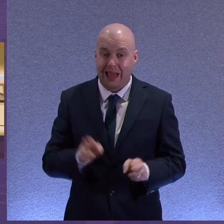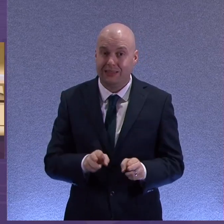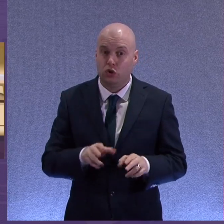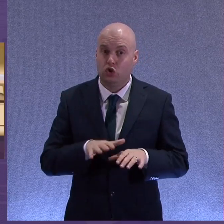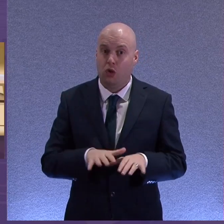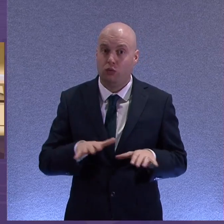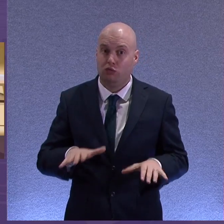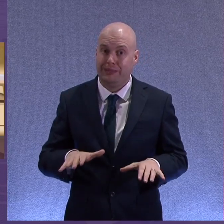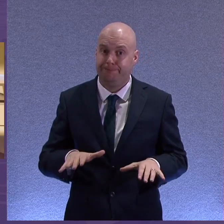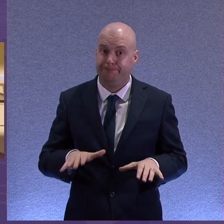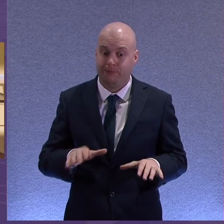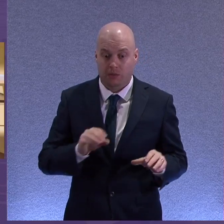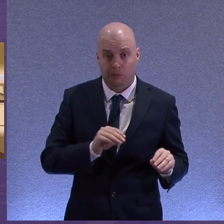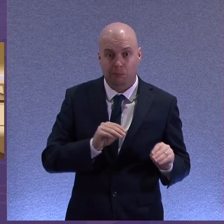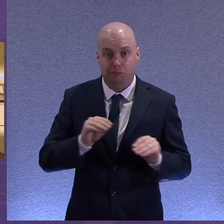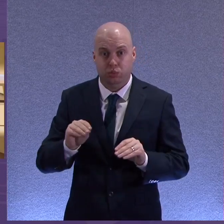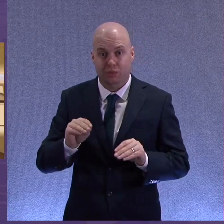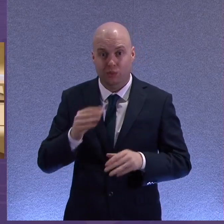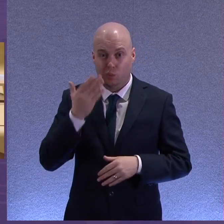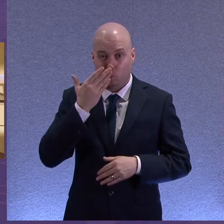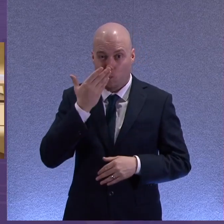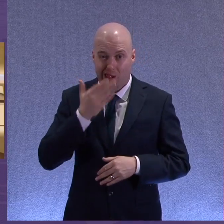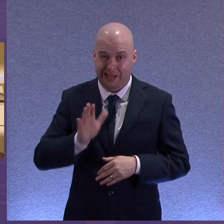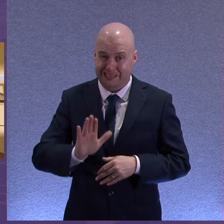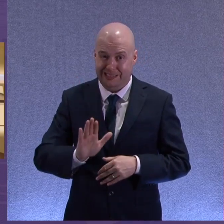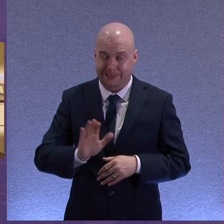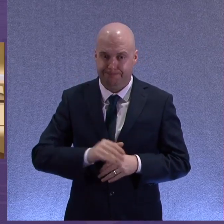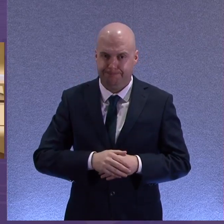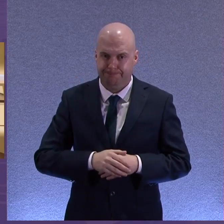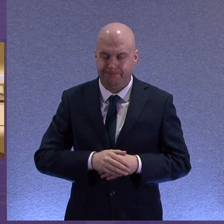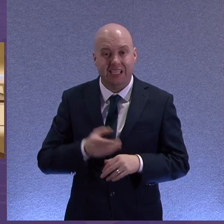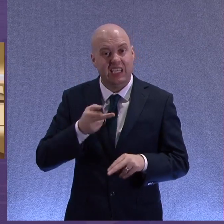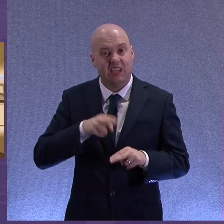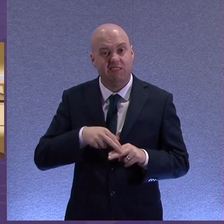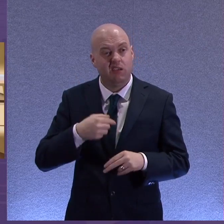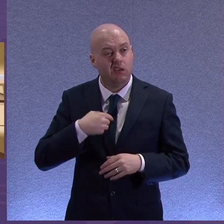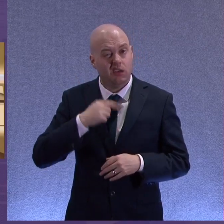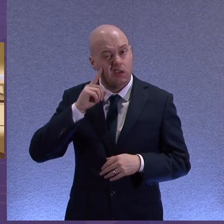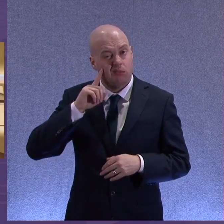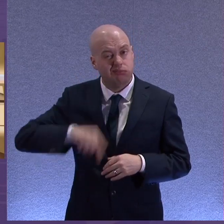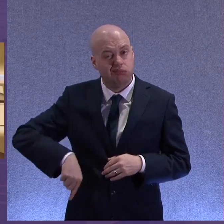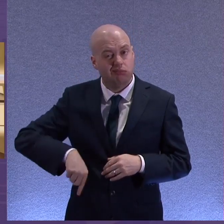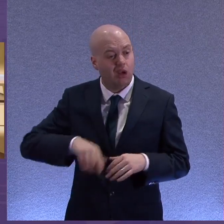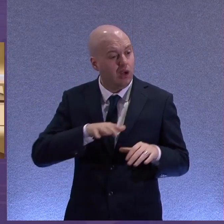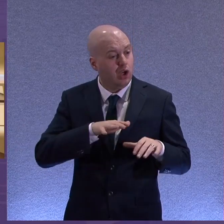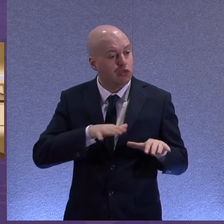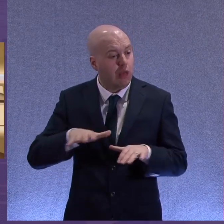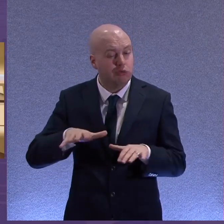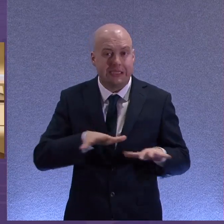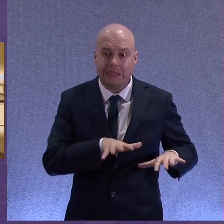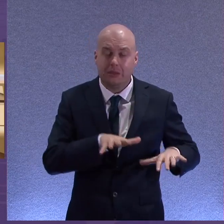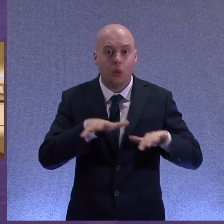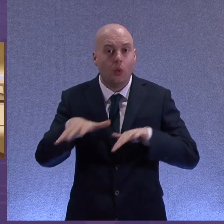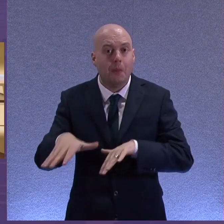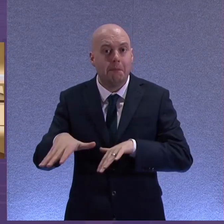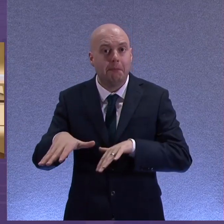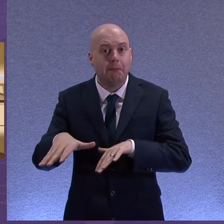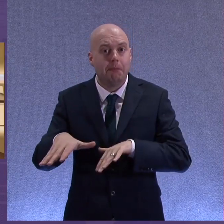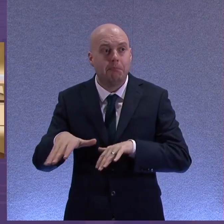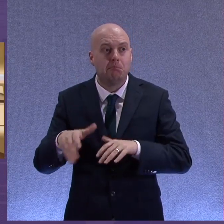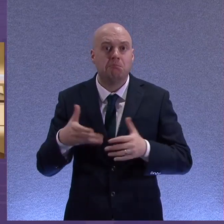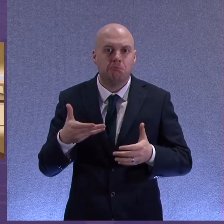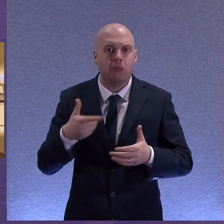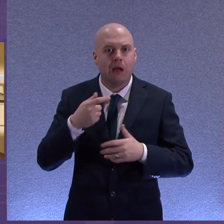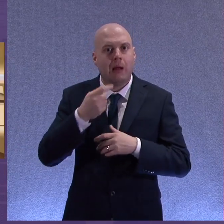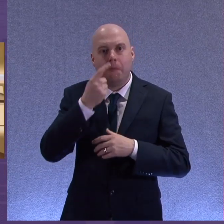childcare settings, because if we don't, we will defeat the public health advice that is driving this exercise. So I'm sorry if that sounds hard,